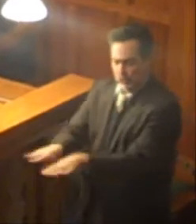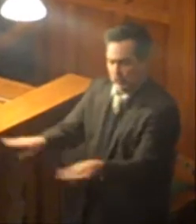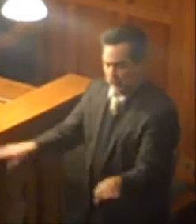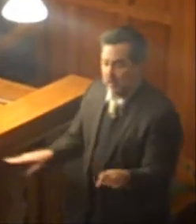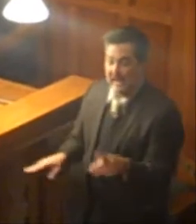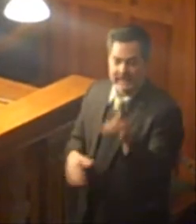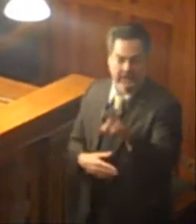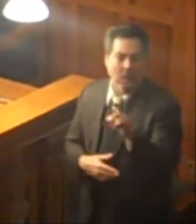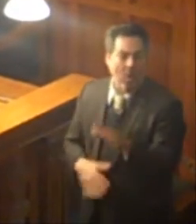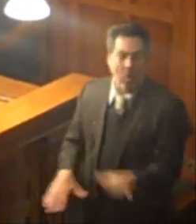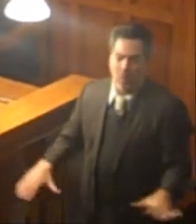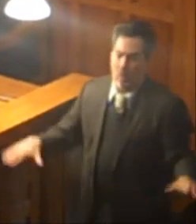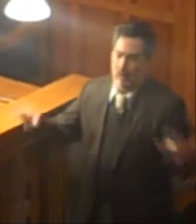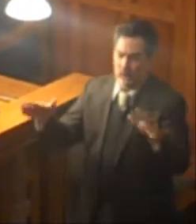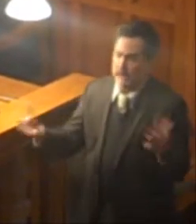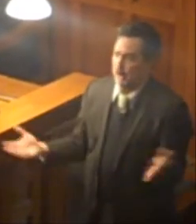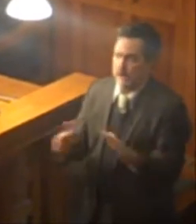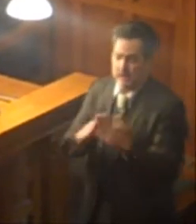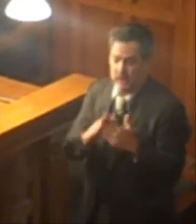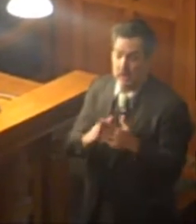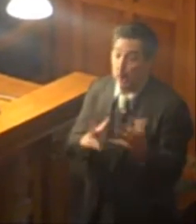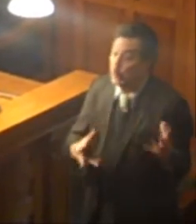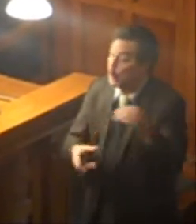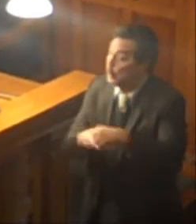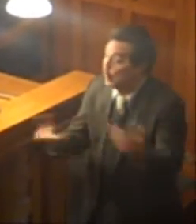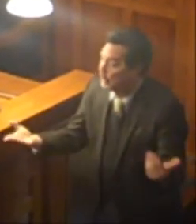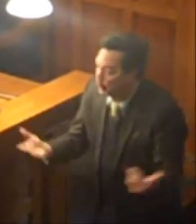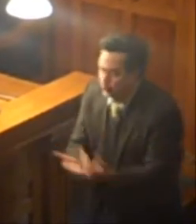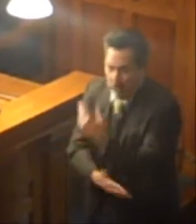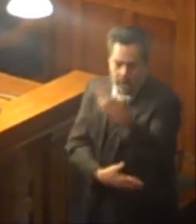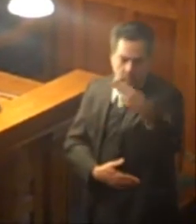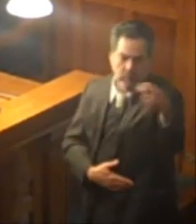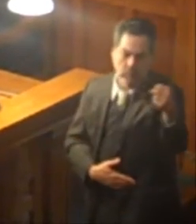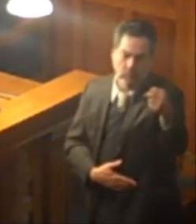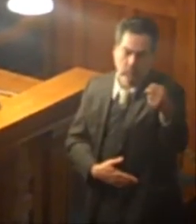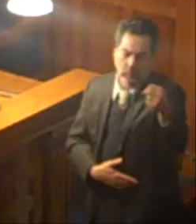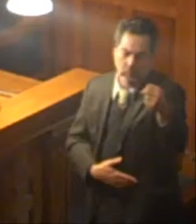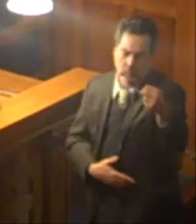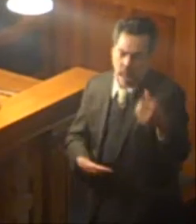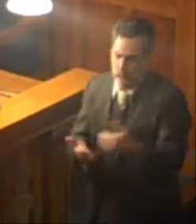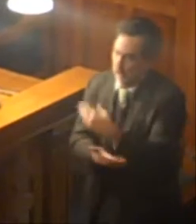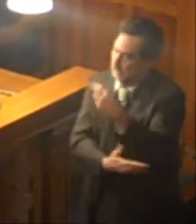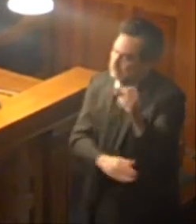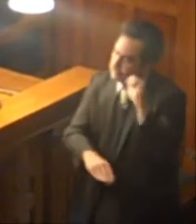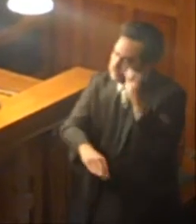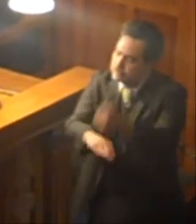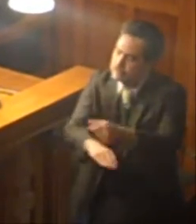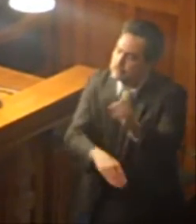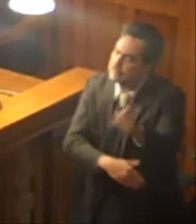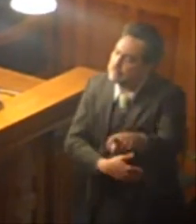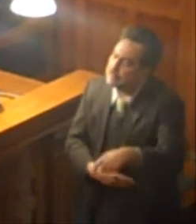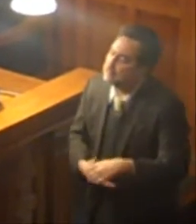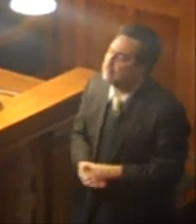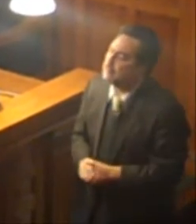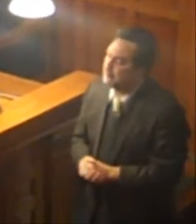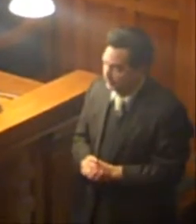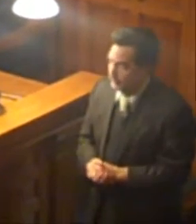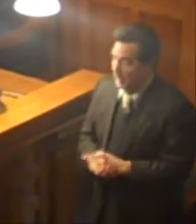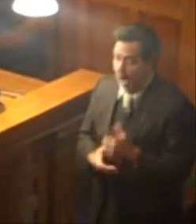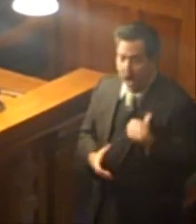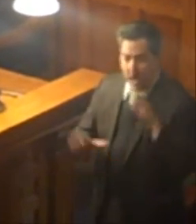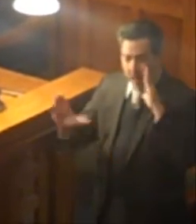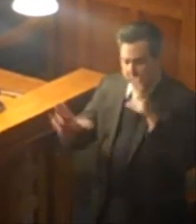including a new high school. I hope to contribute in a positive way to these discussions, and I want to make sure